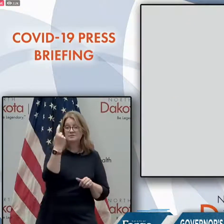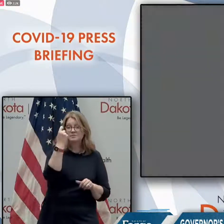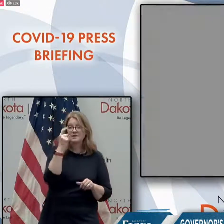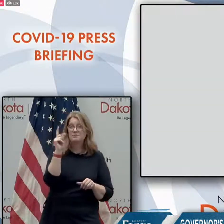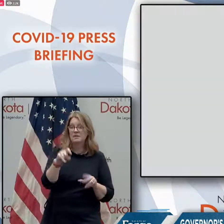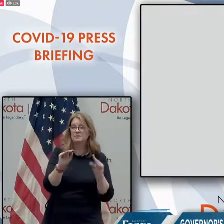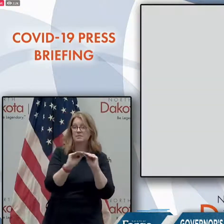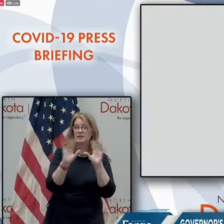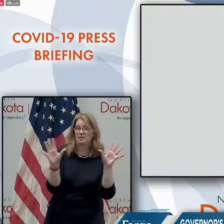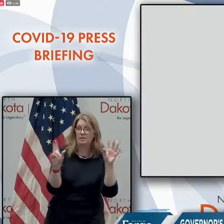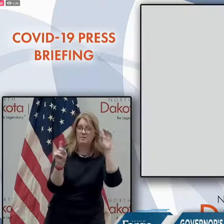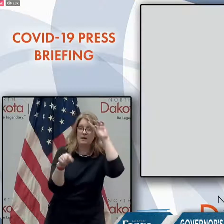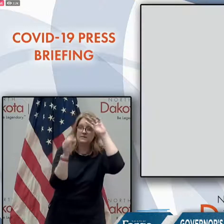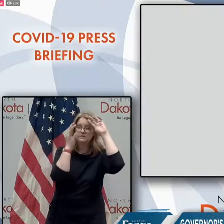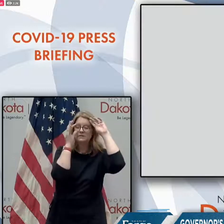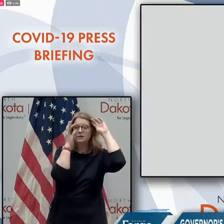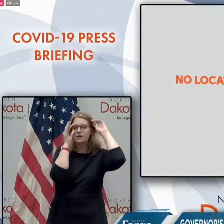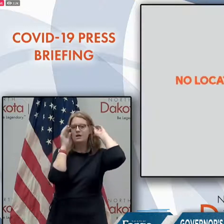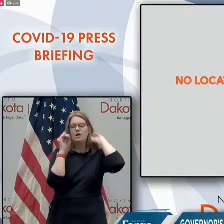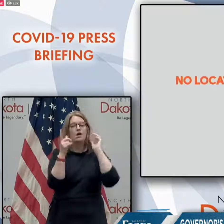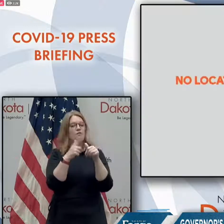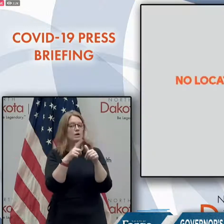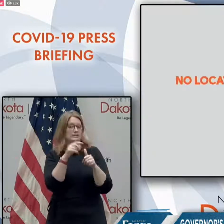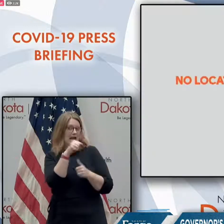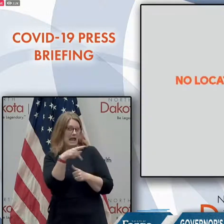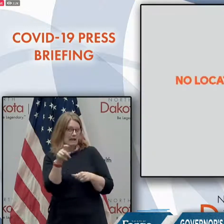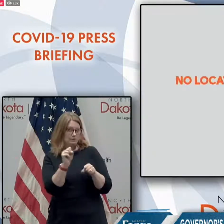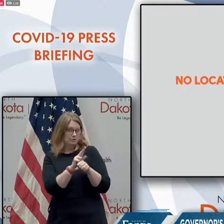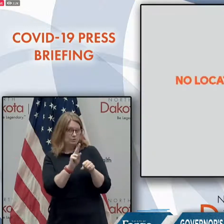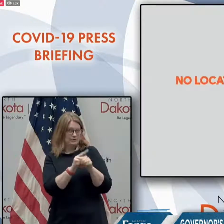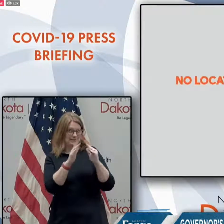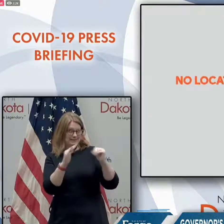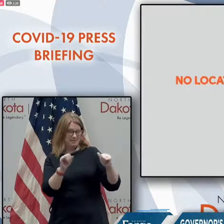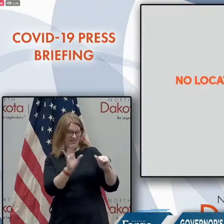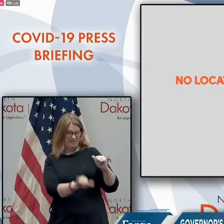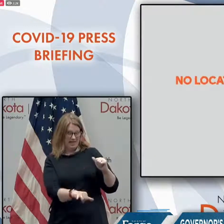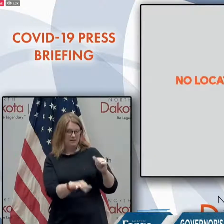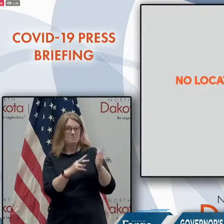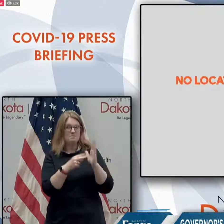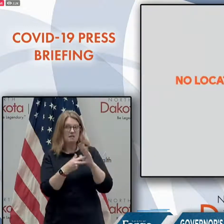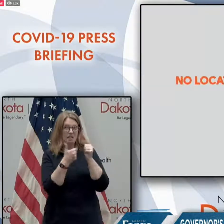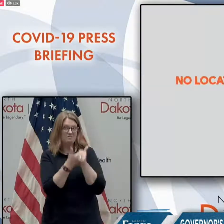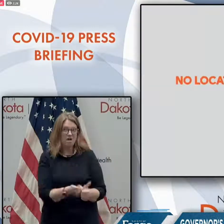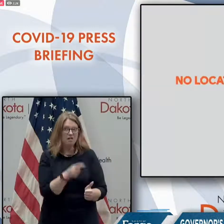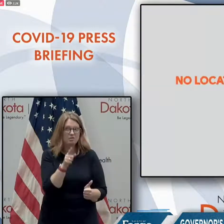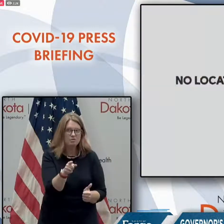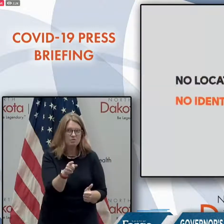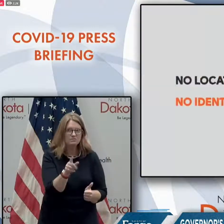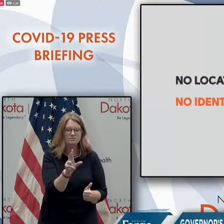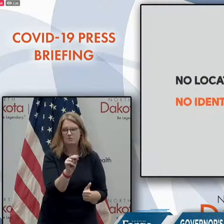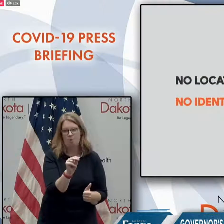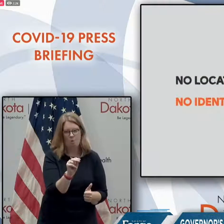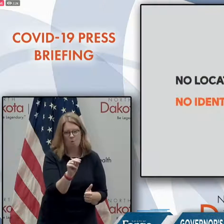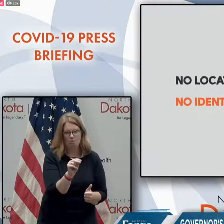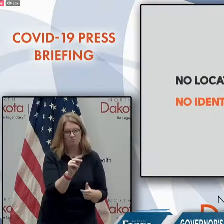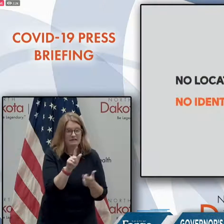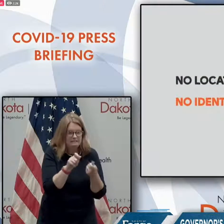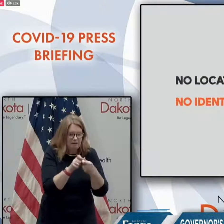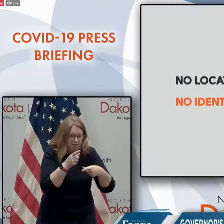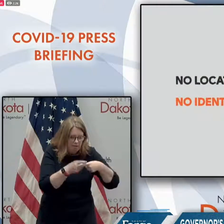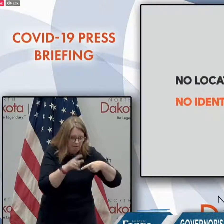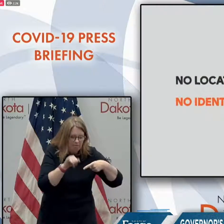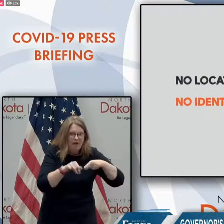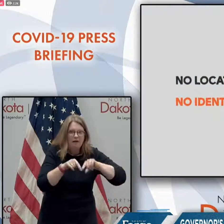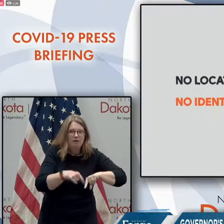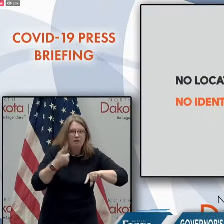couple things. First, apps using this system cannot track your location. And second, this system does not